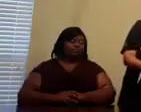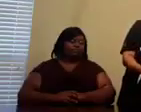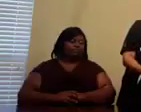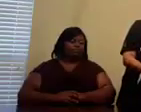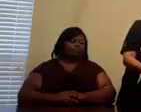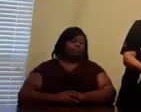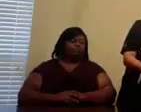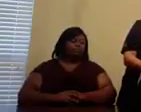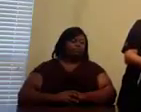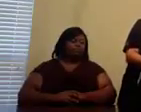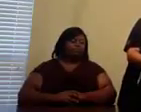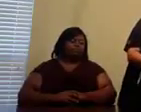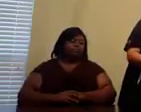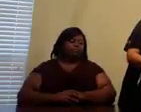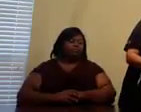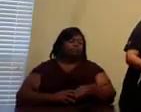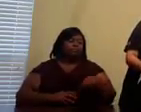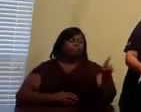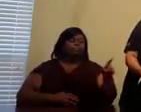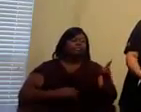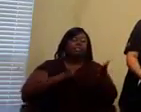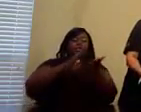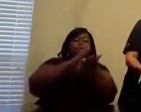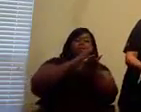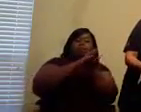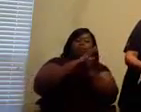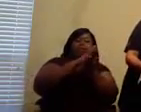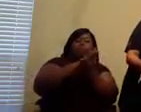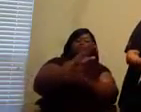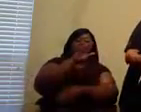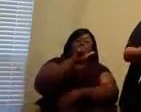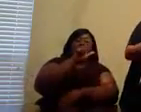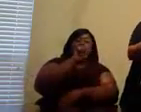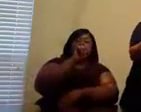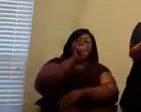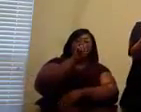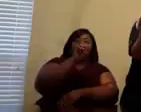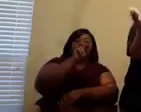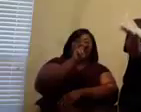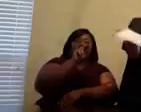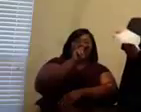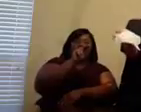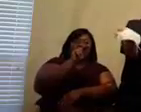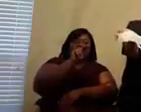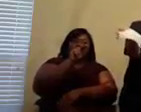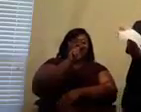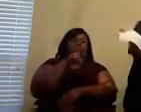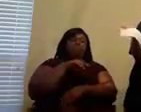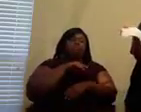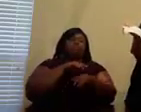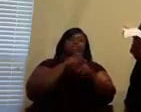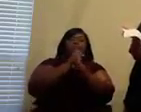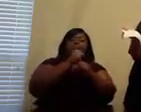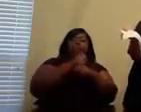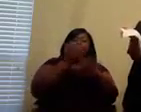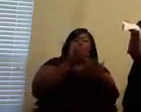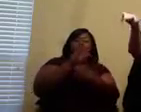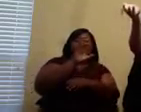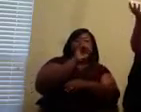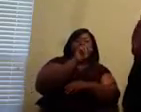Now this part is the paper lading, which is also out of cotton. This part right here, what it